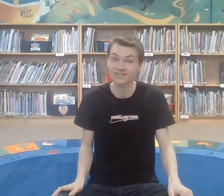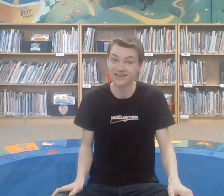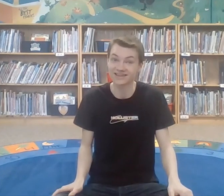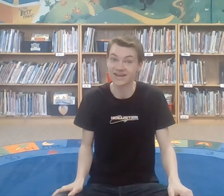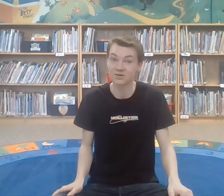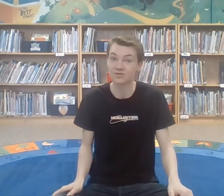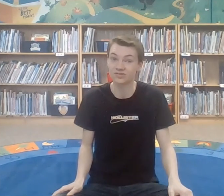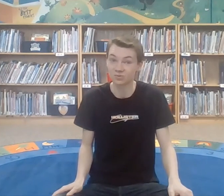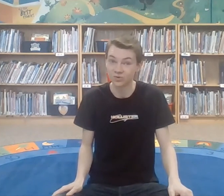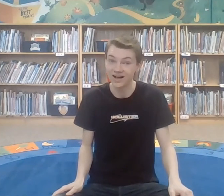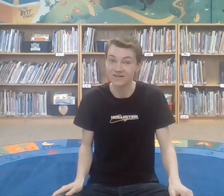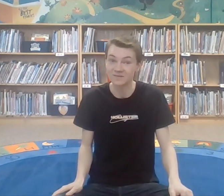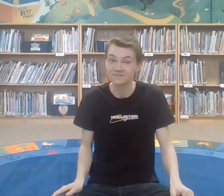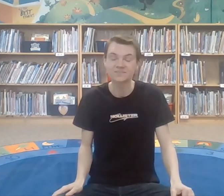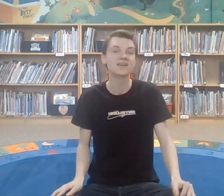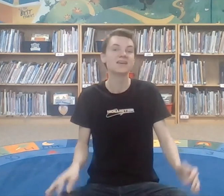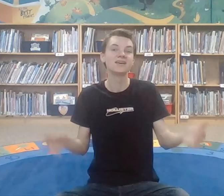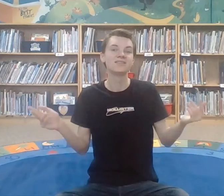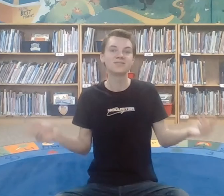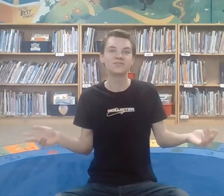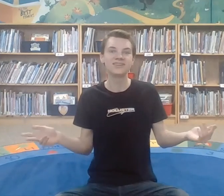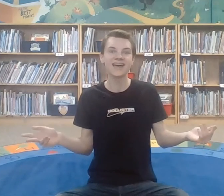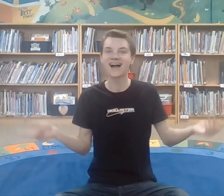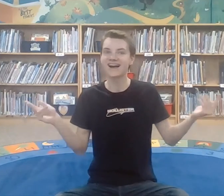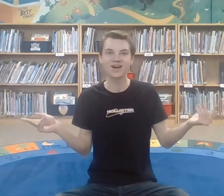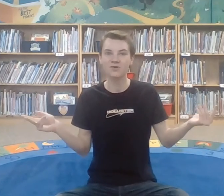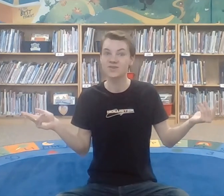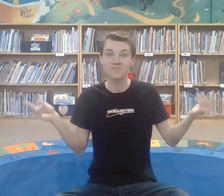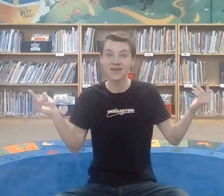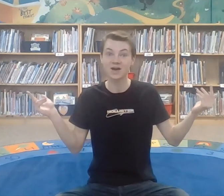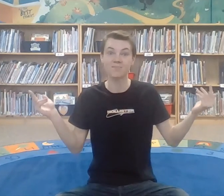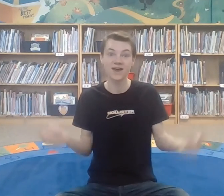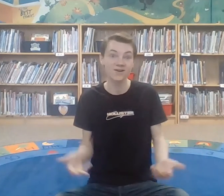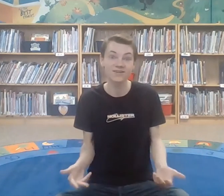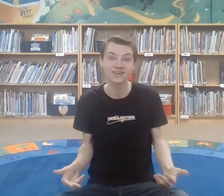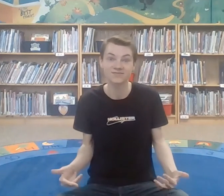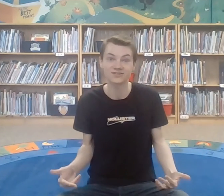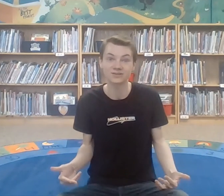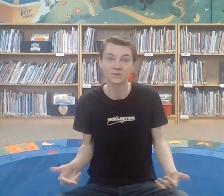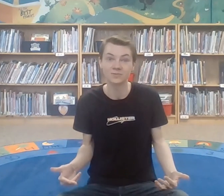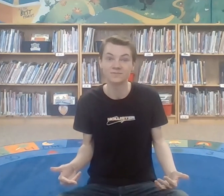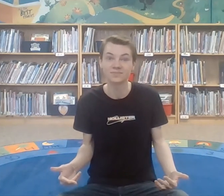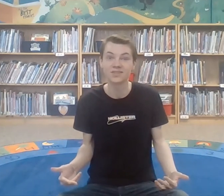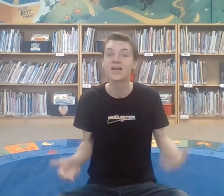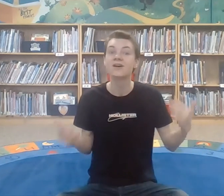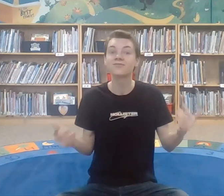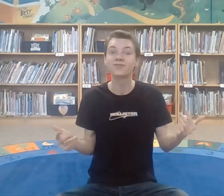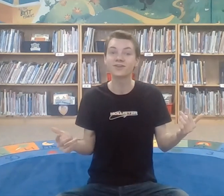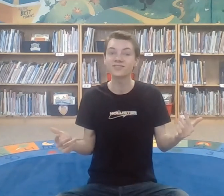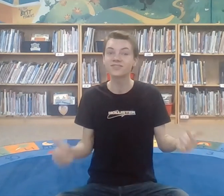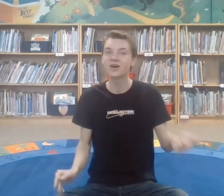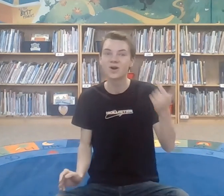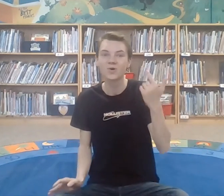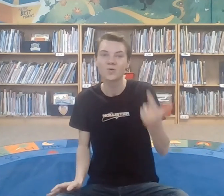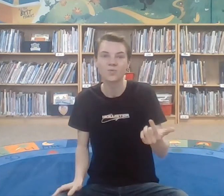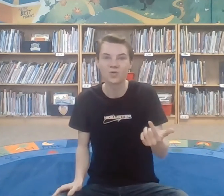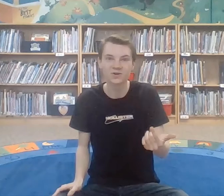like a language as well. So today, I thought we could make a parody of the two. First, we'll learn